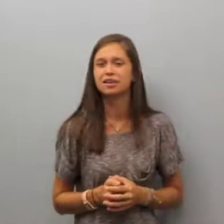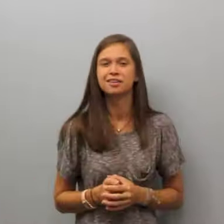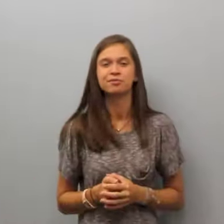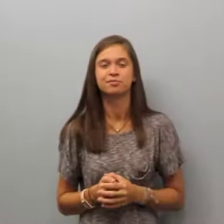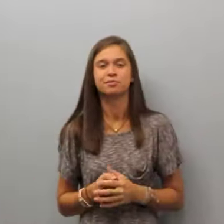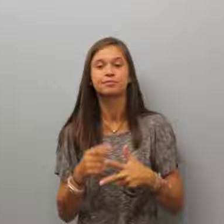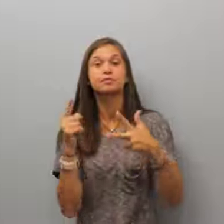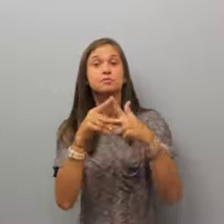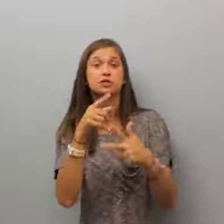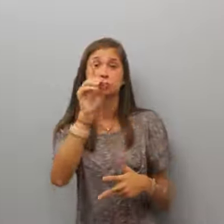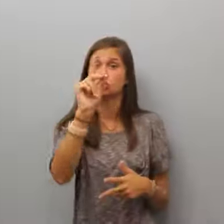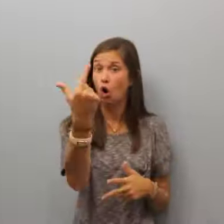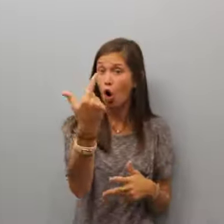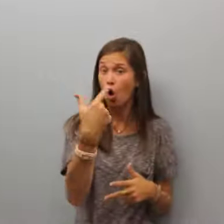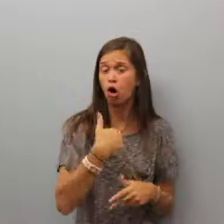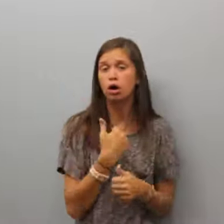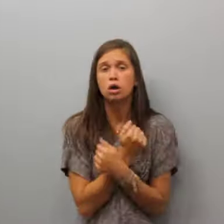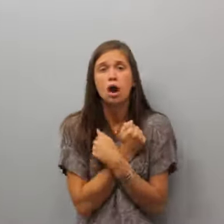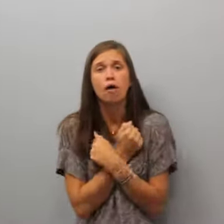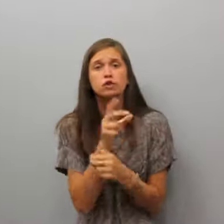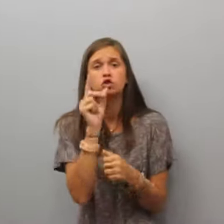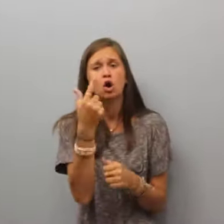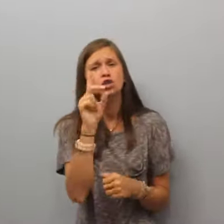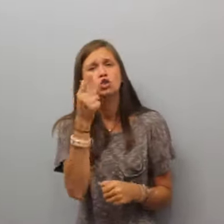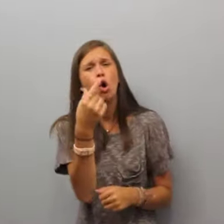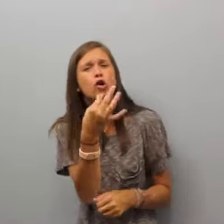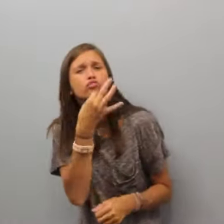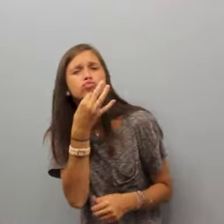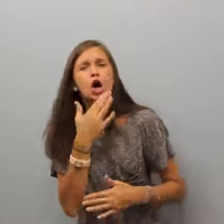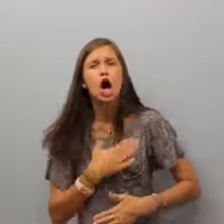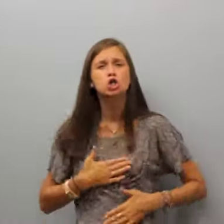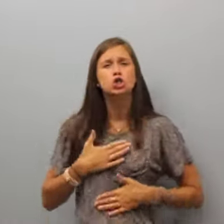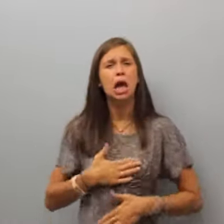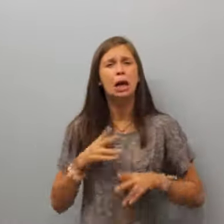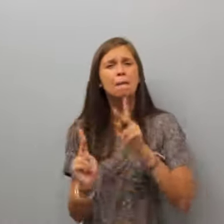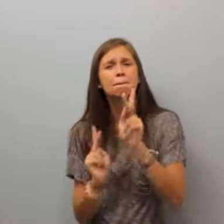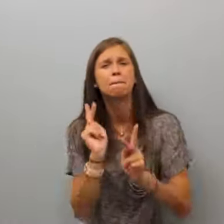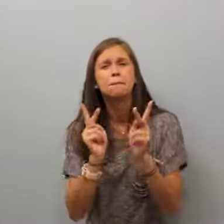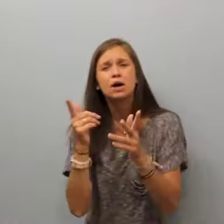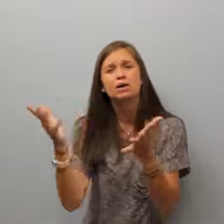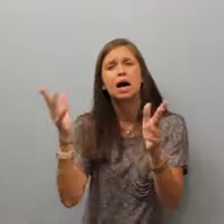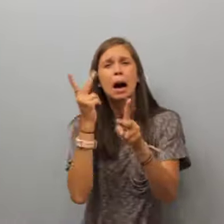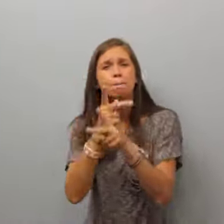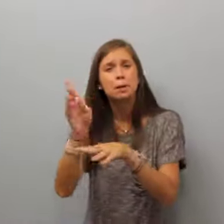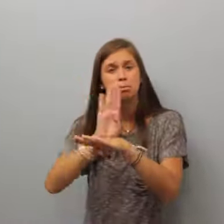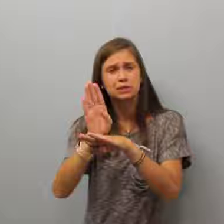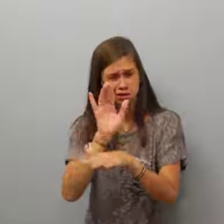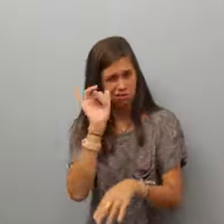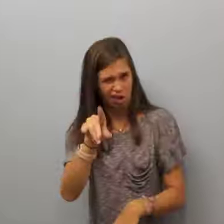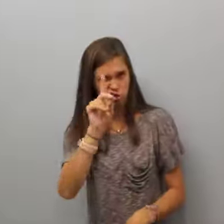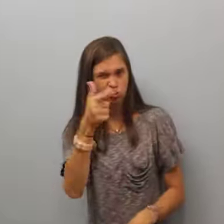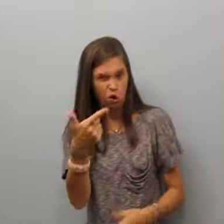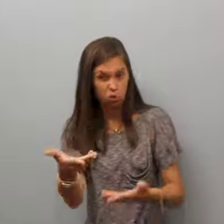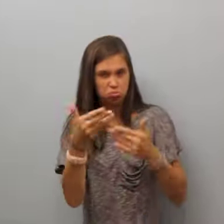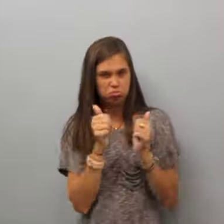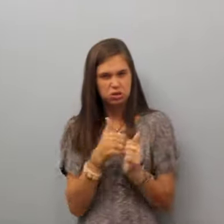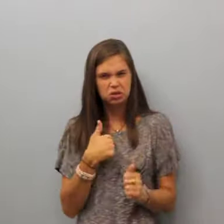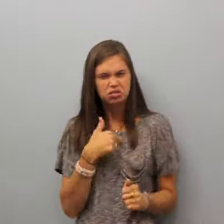car so that I could actually escape off the island. Secondly, I would bring my dog. I love